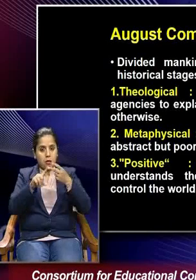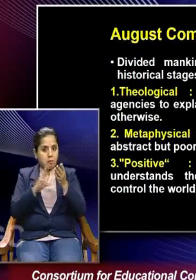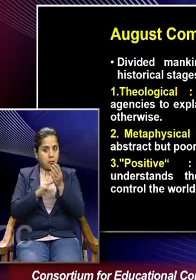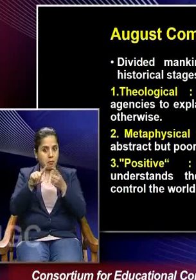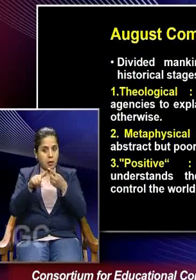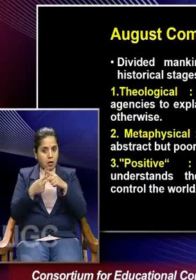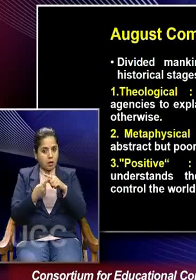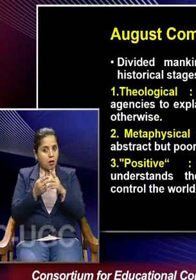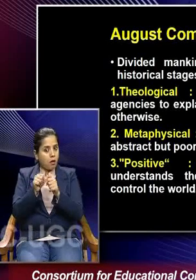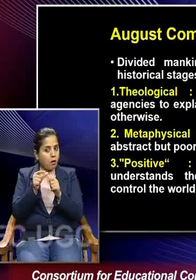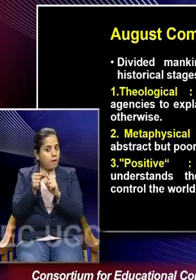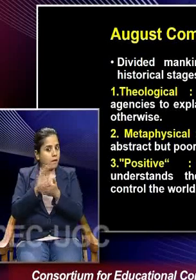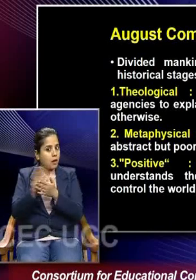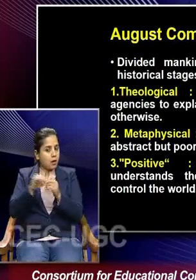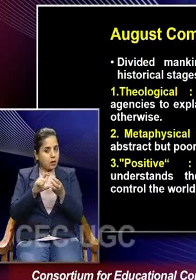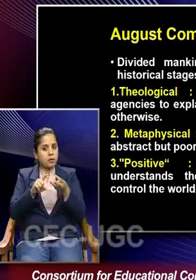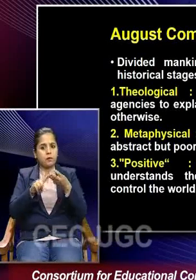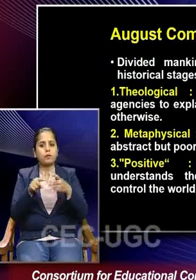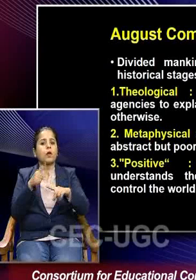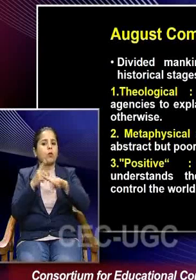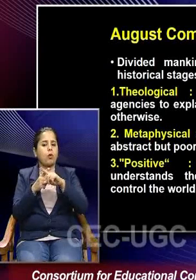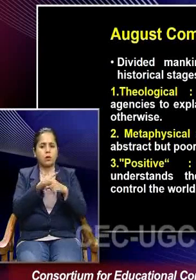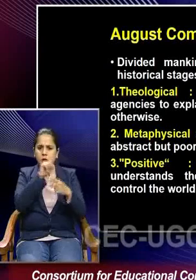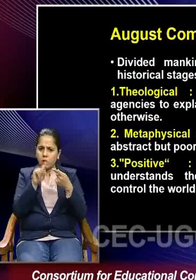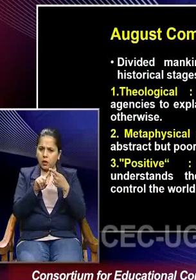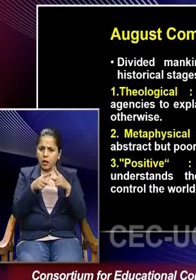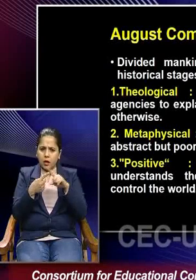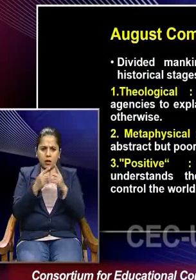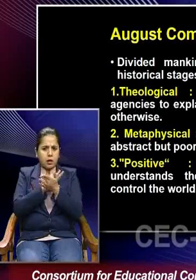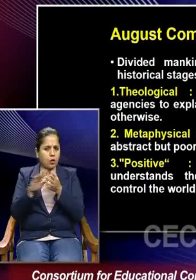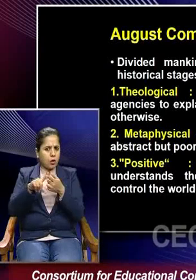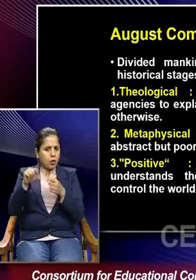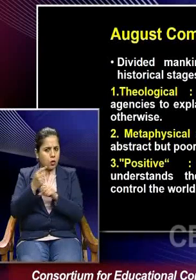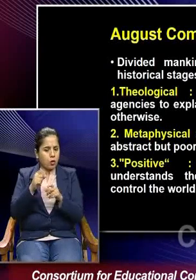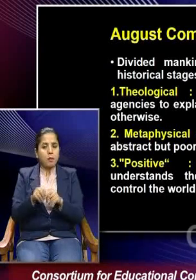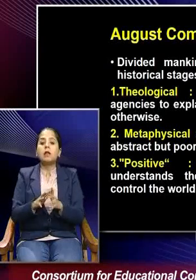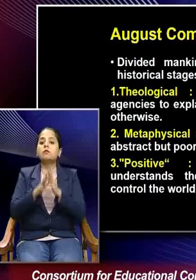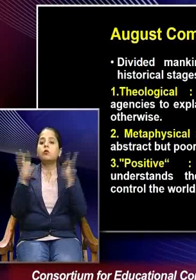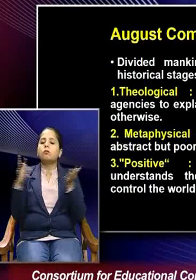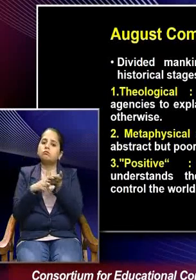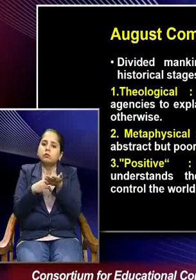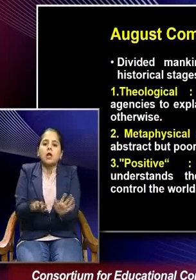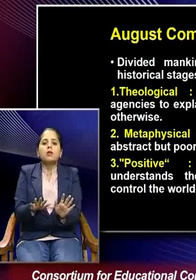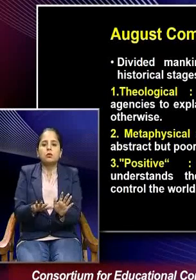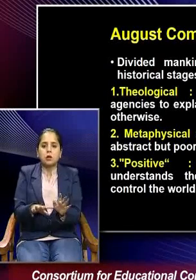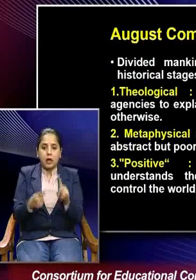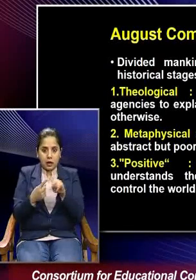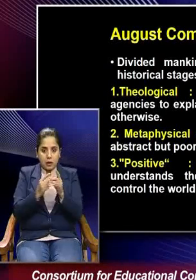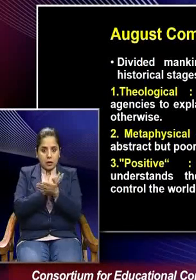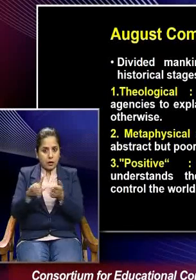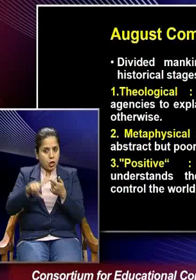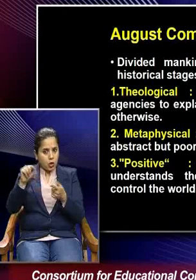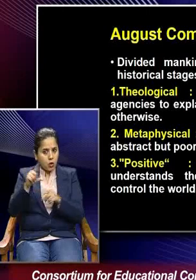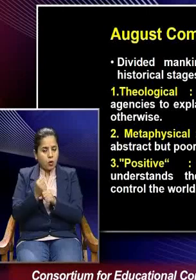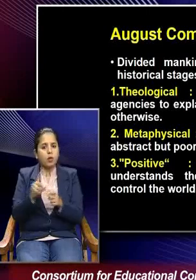and positive. Now, if you look into the term theological, it means supernatural. Theologicals are people